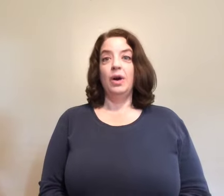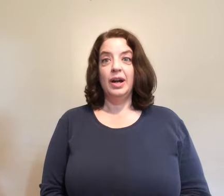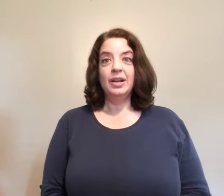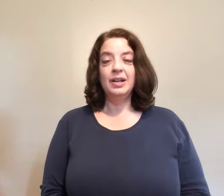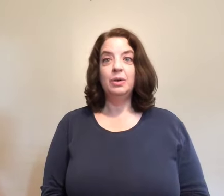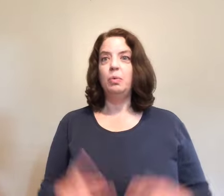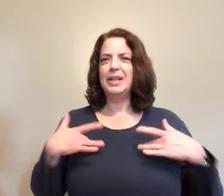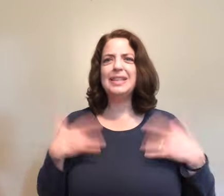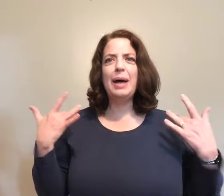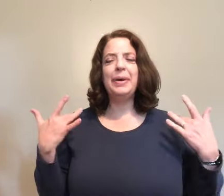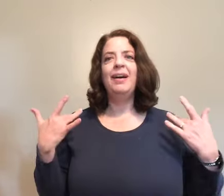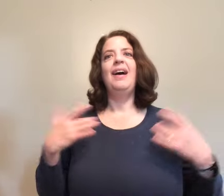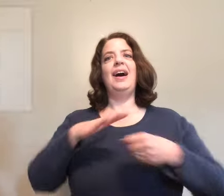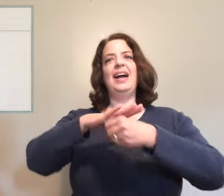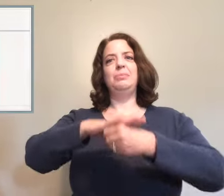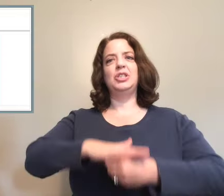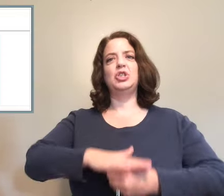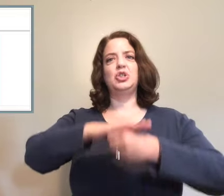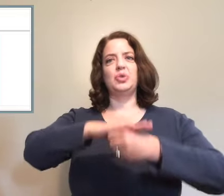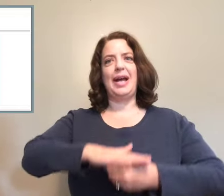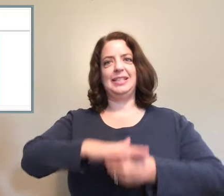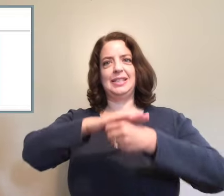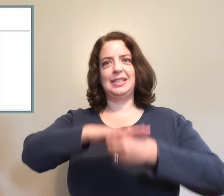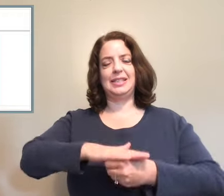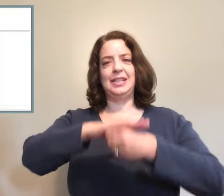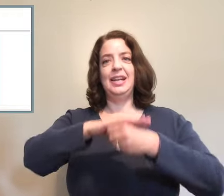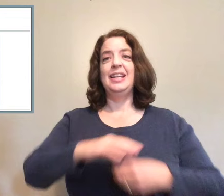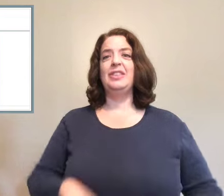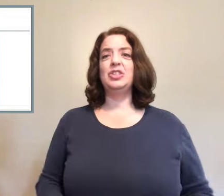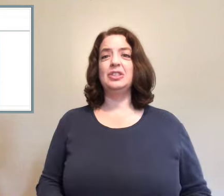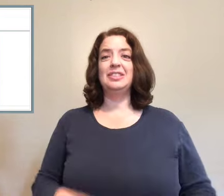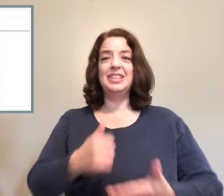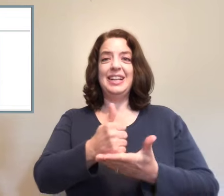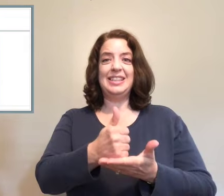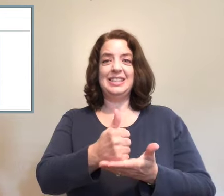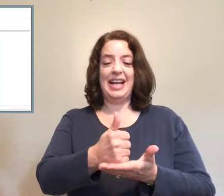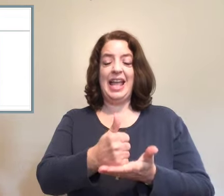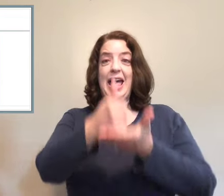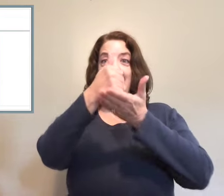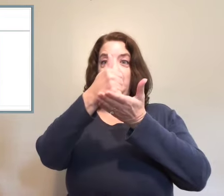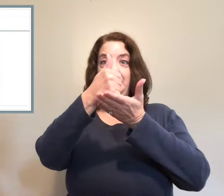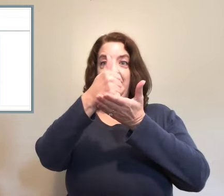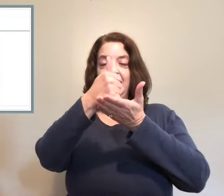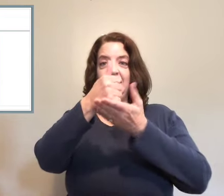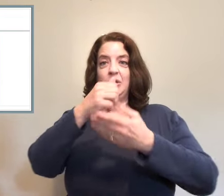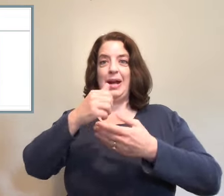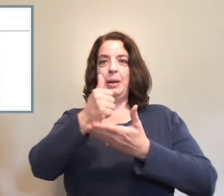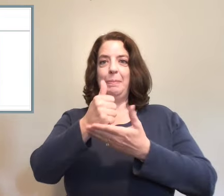Or, what's up? I'm stressed. Now, this looks a little like the sign help, right? But